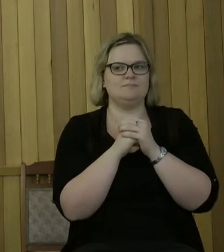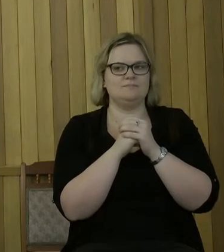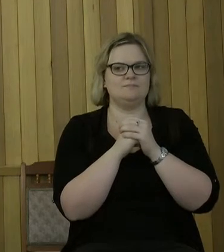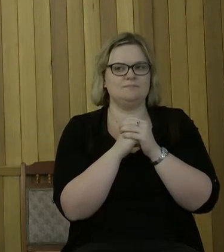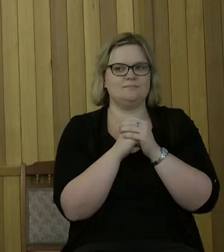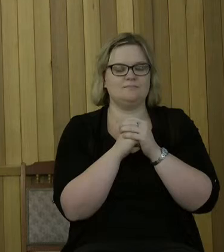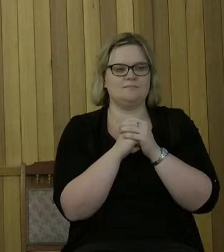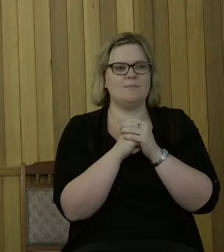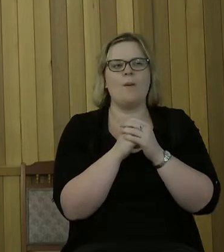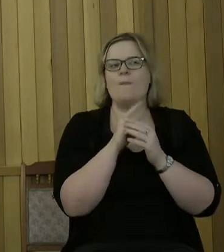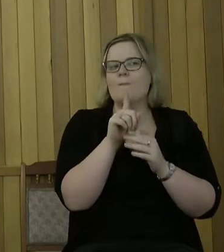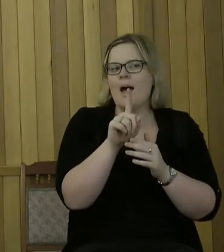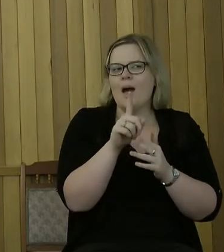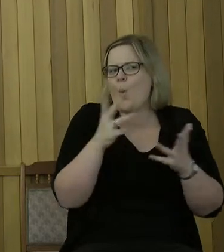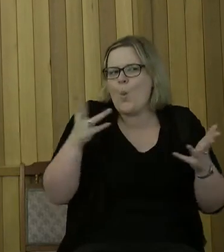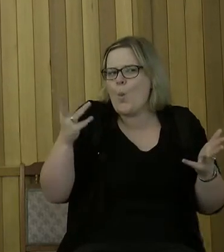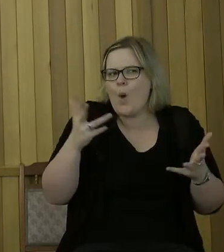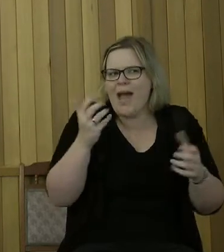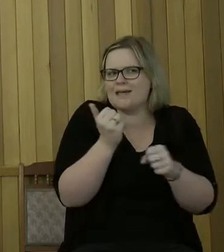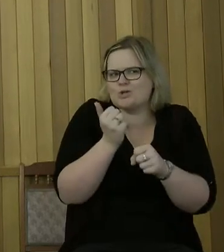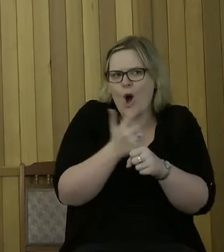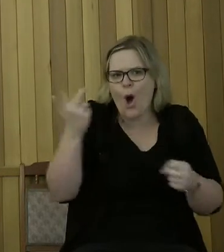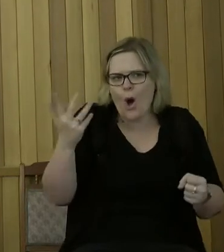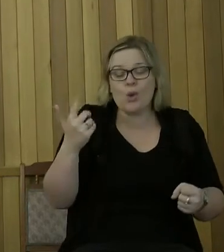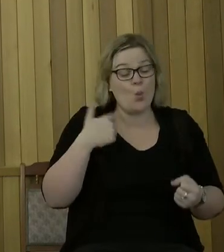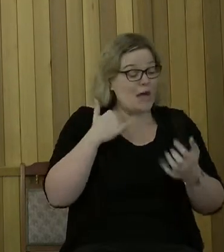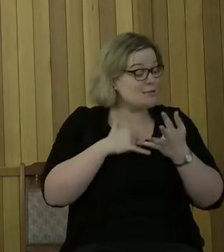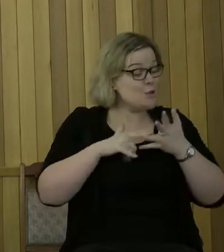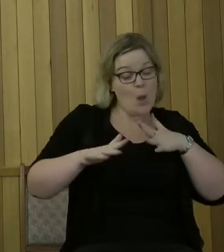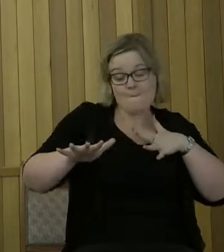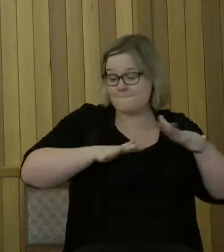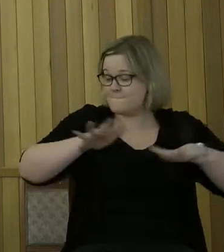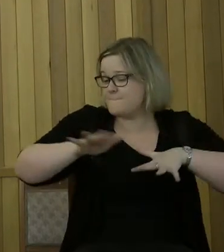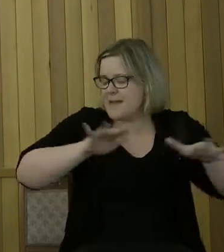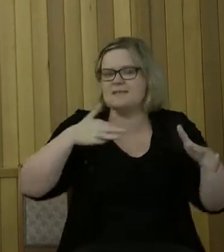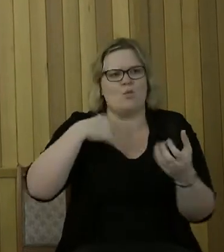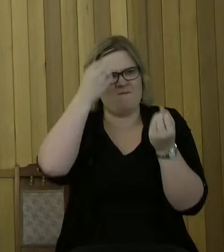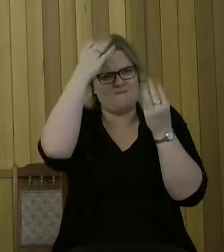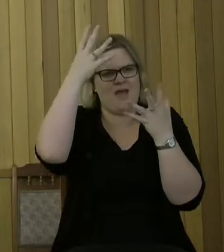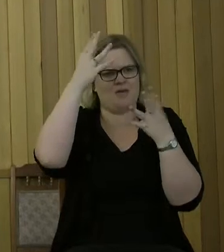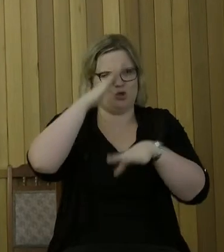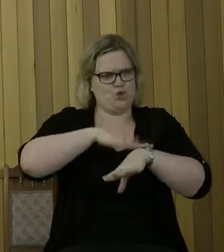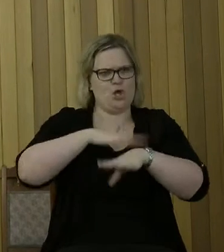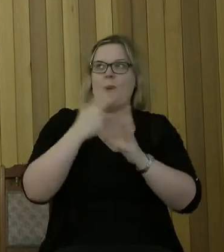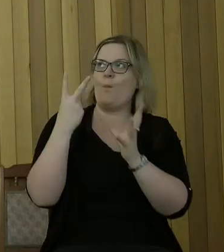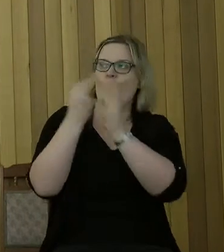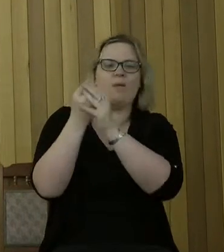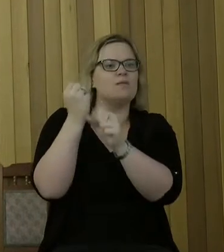But where is God? We get so busy that we forget to spend time with God.